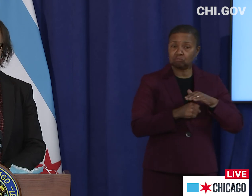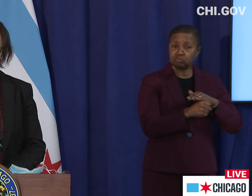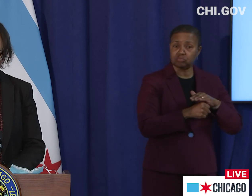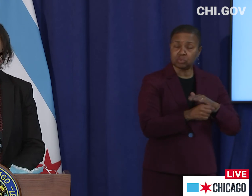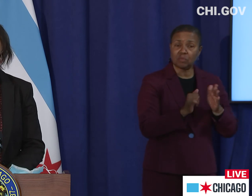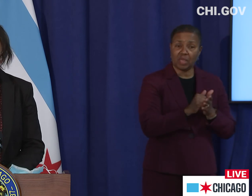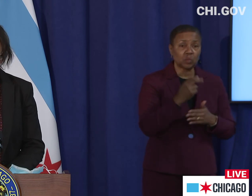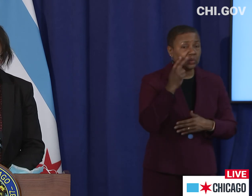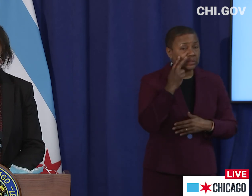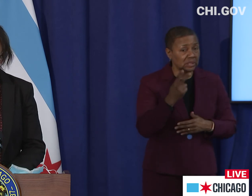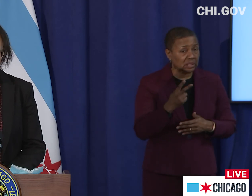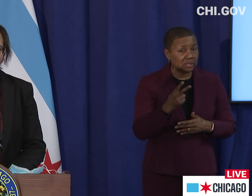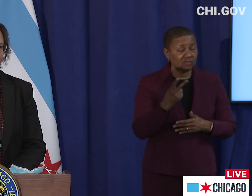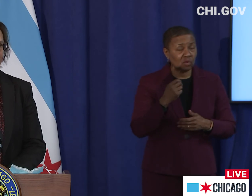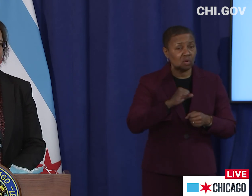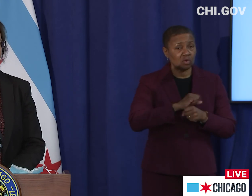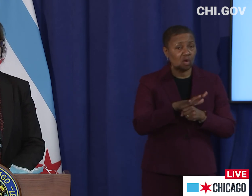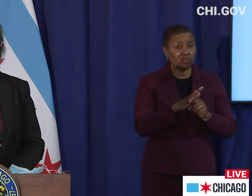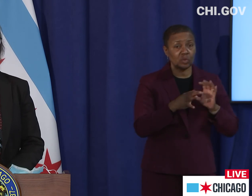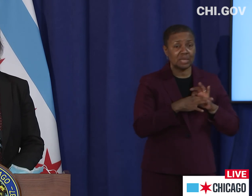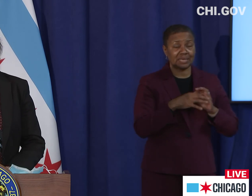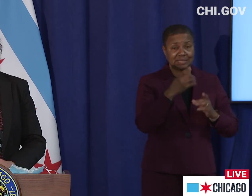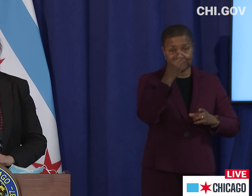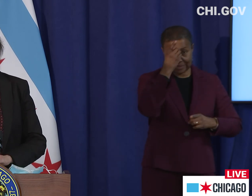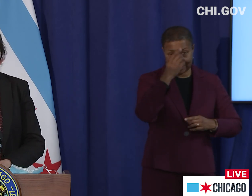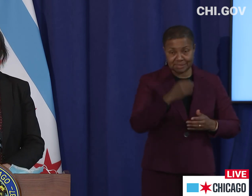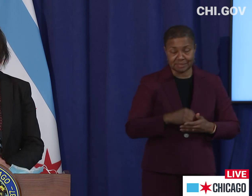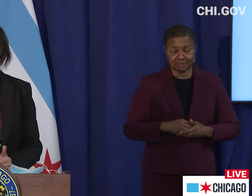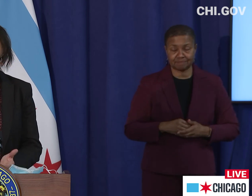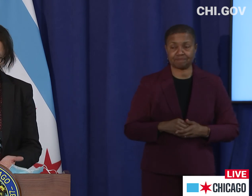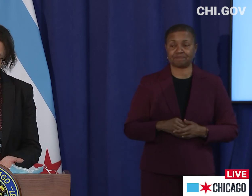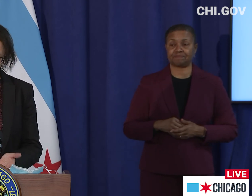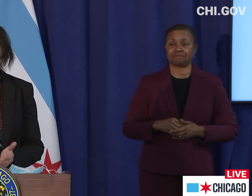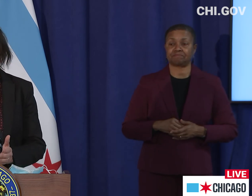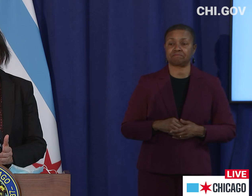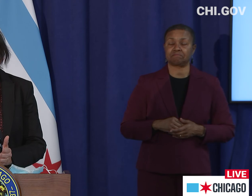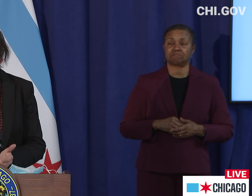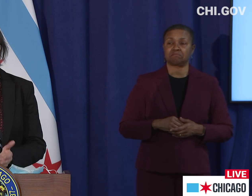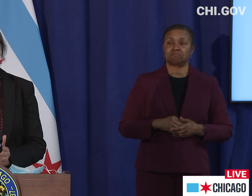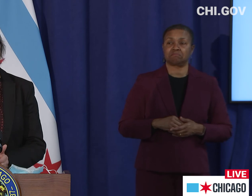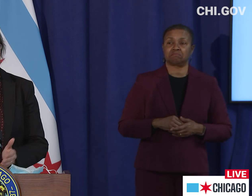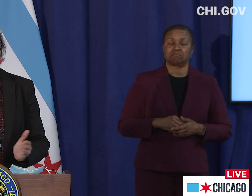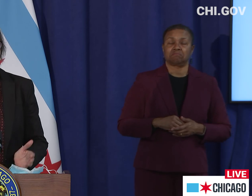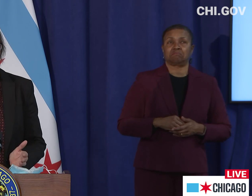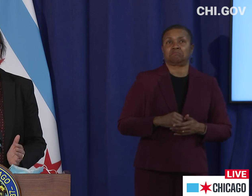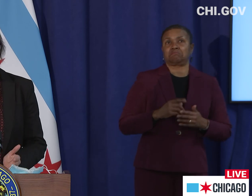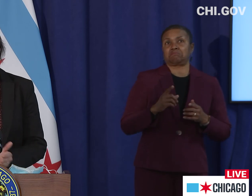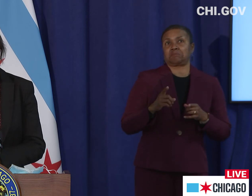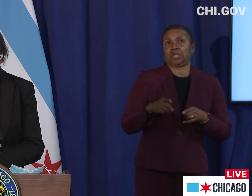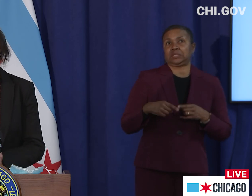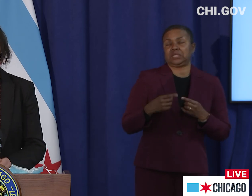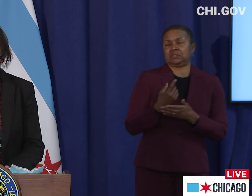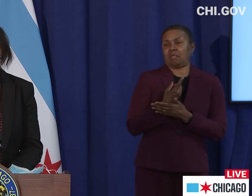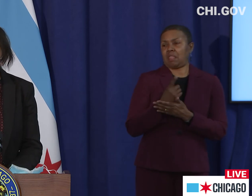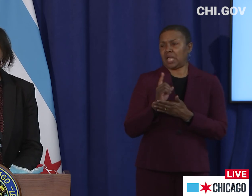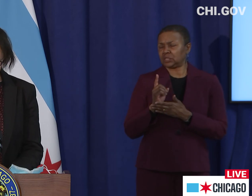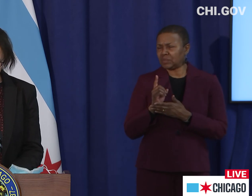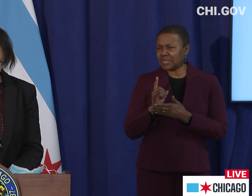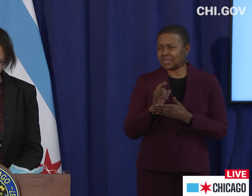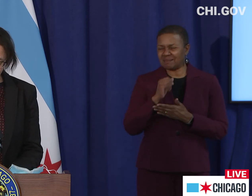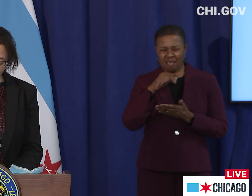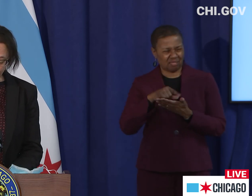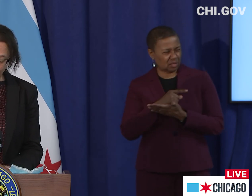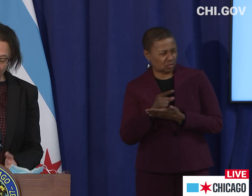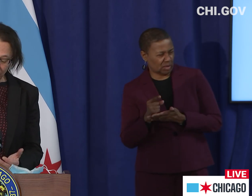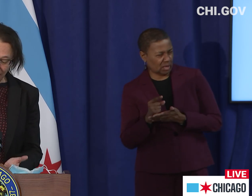we are seeing for COVID-related diseases. And we are, as of last week, not the first few days of this